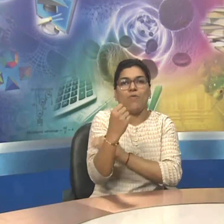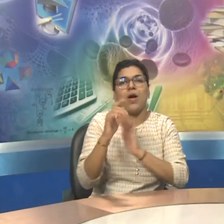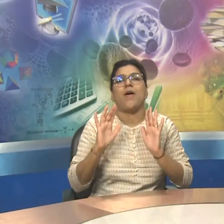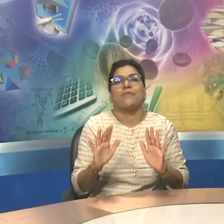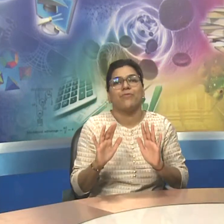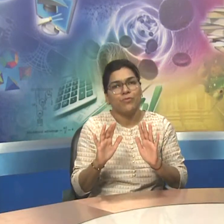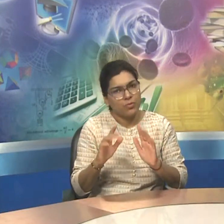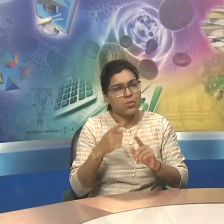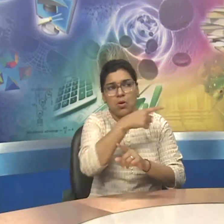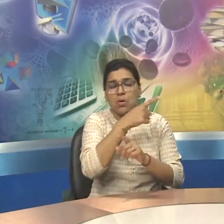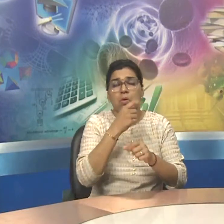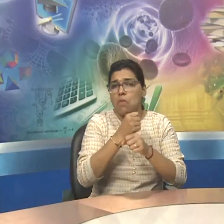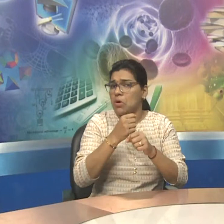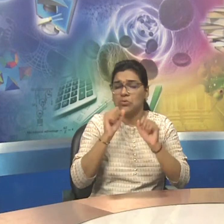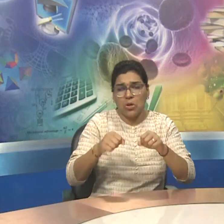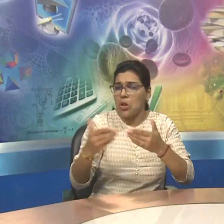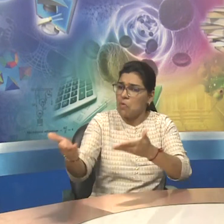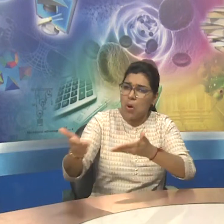as helpless subject,